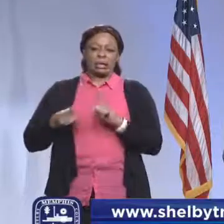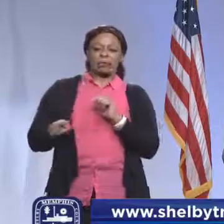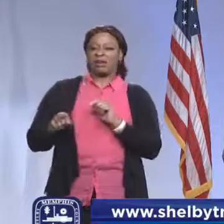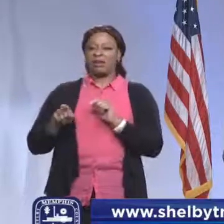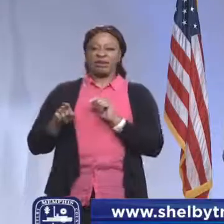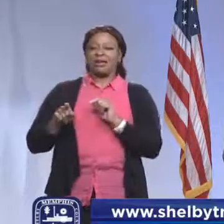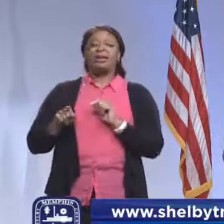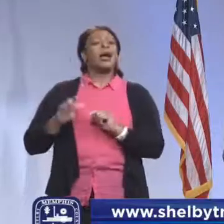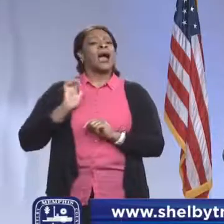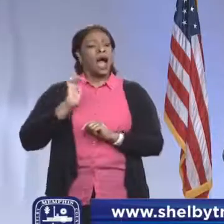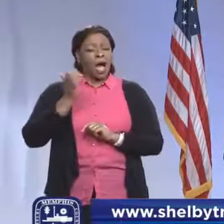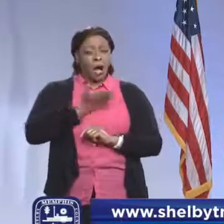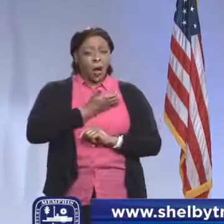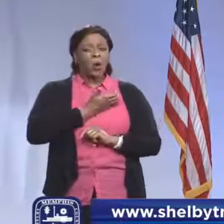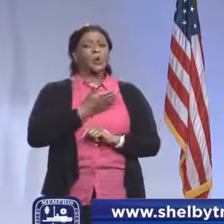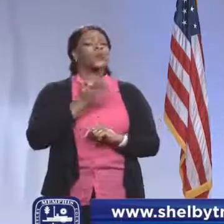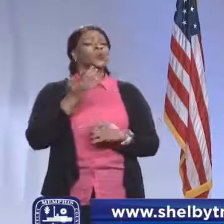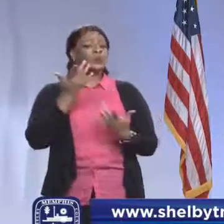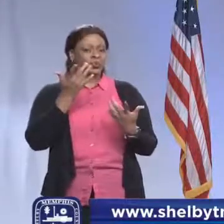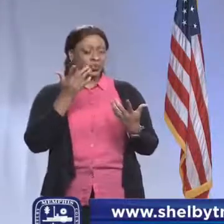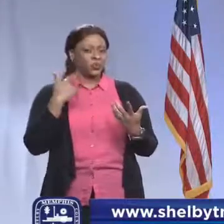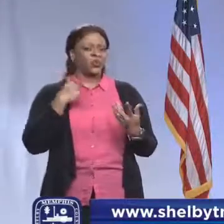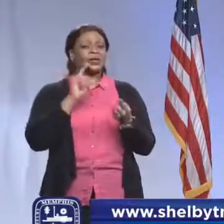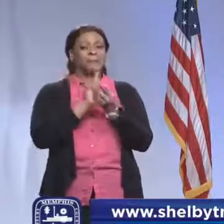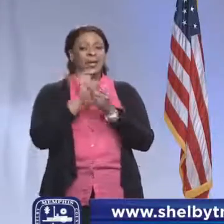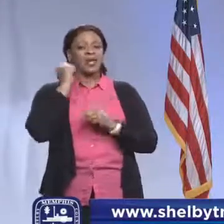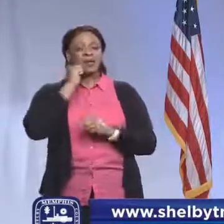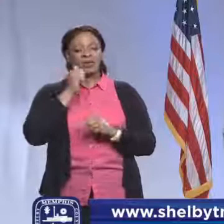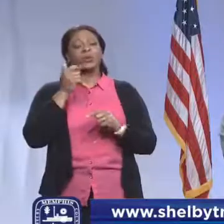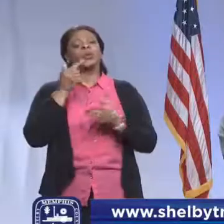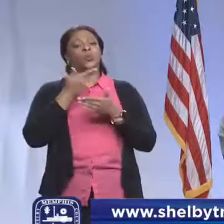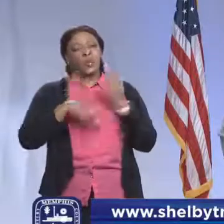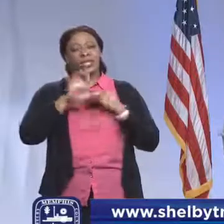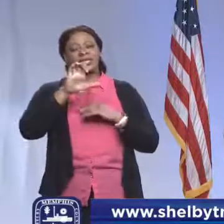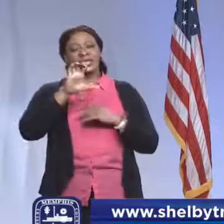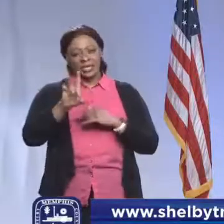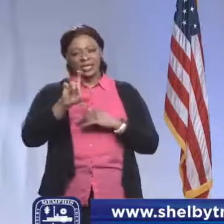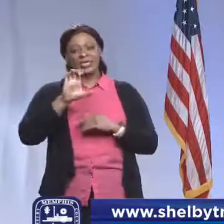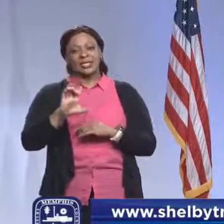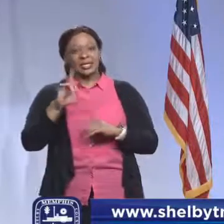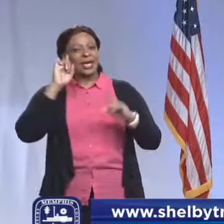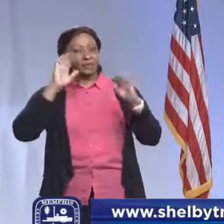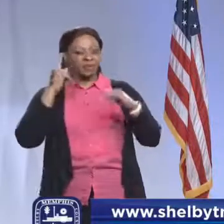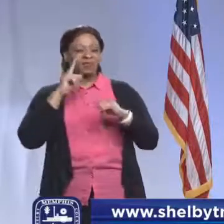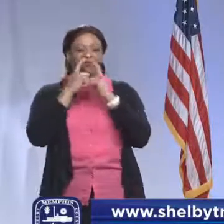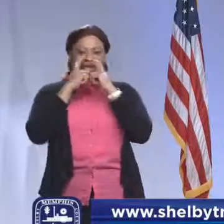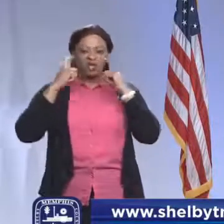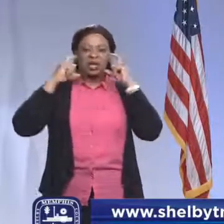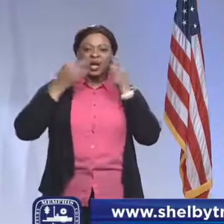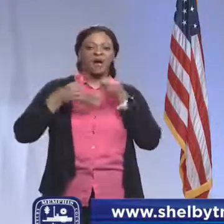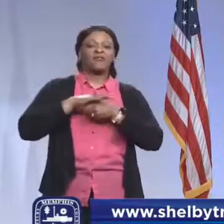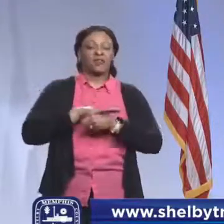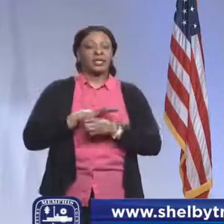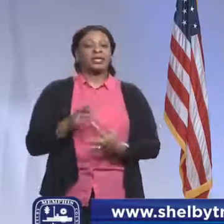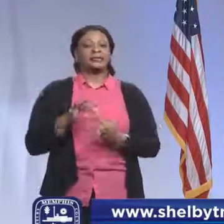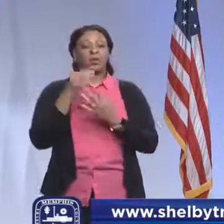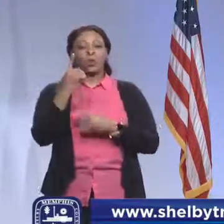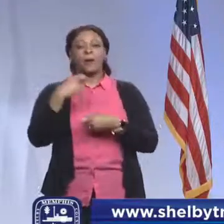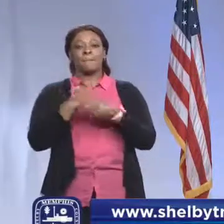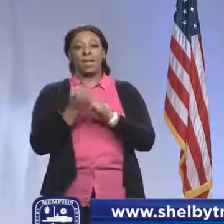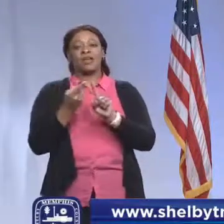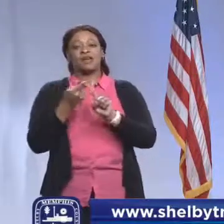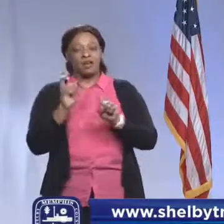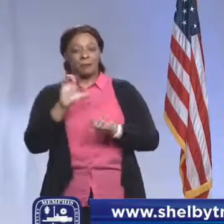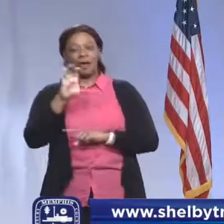but from our end, they meet what would be CDC expectations for a facial covering, particularly one that's made